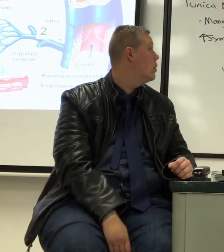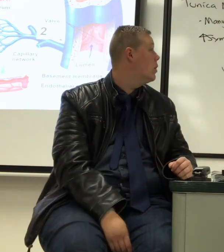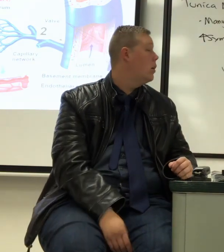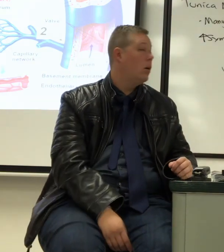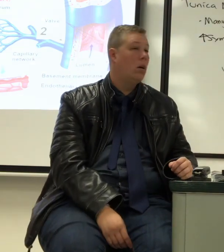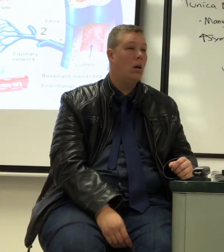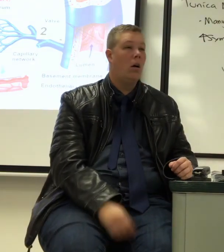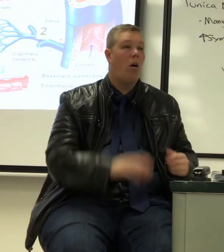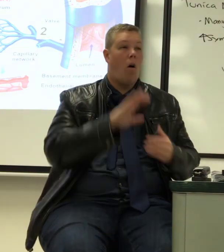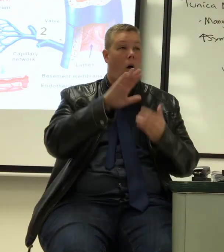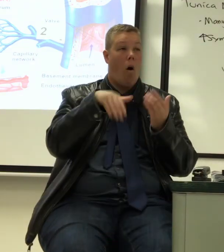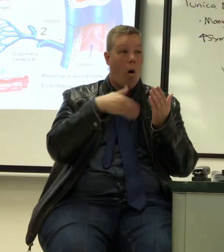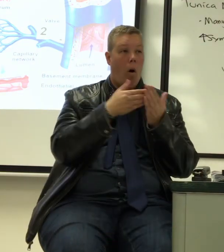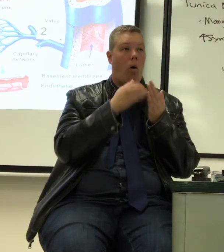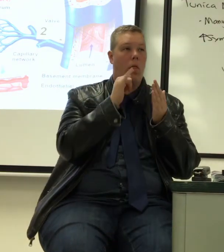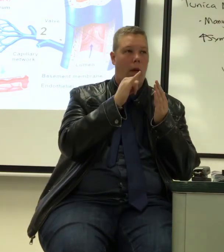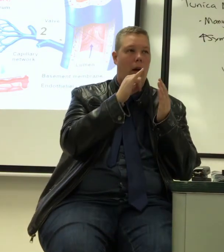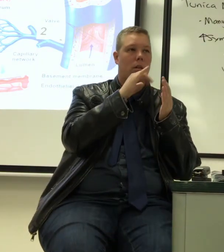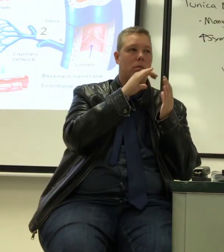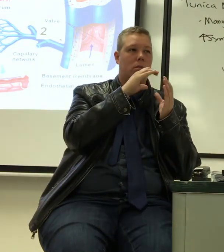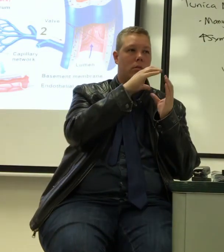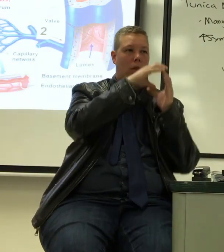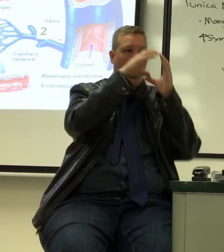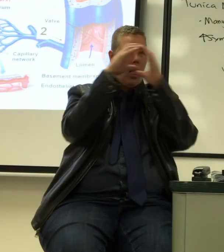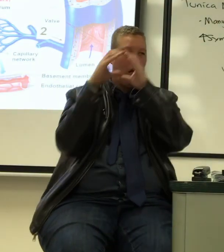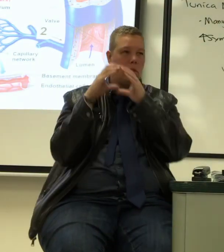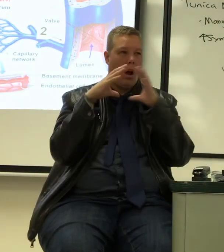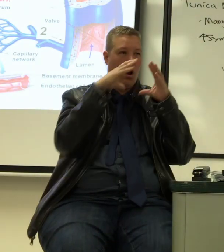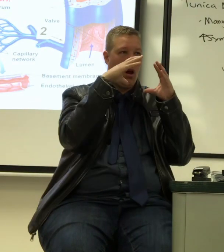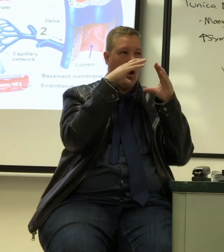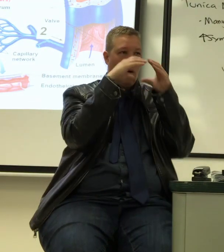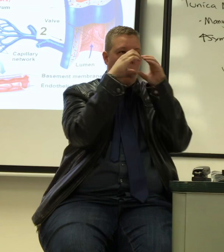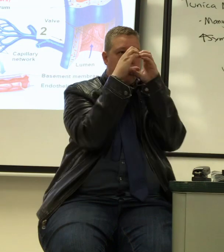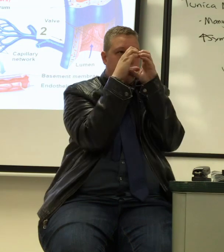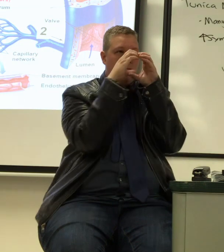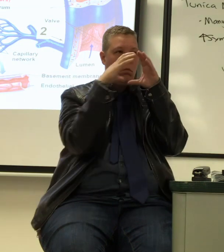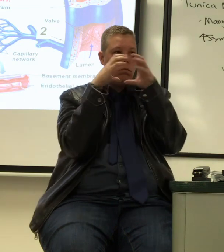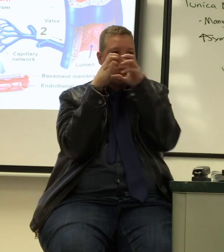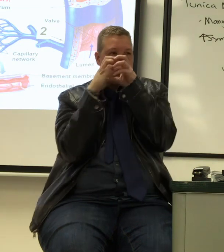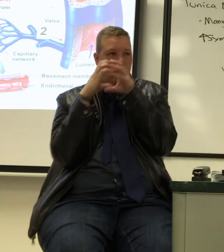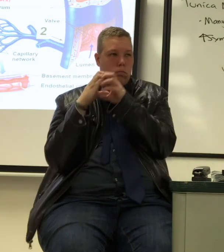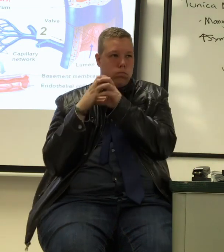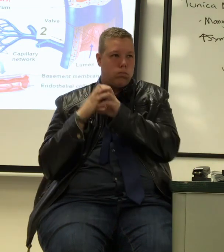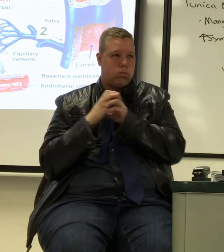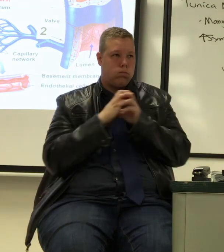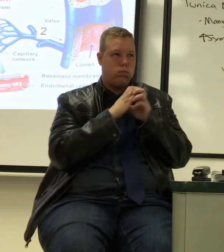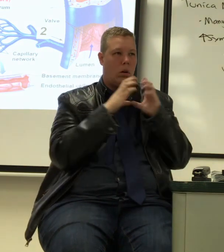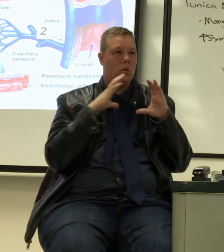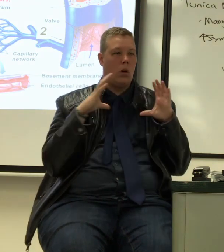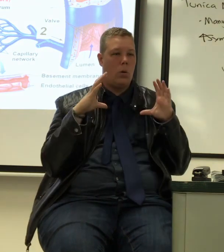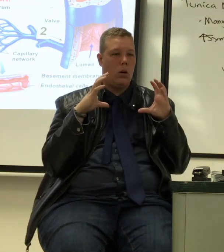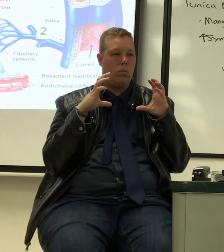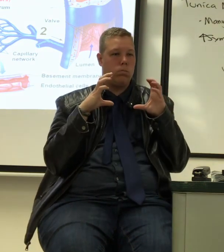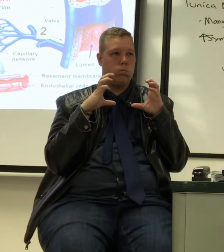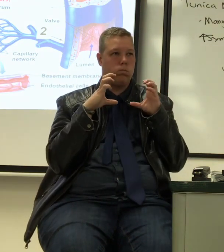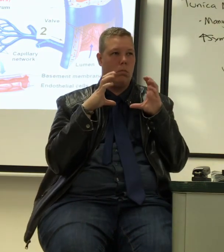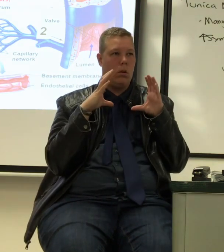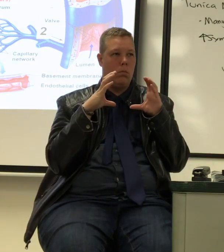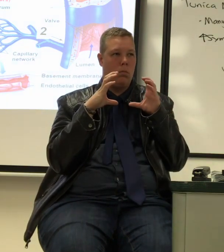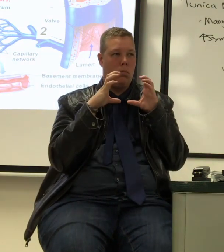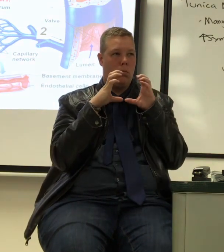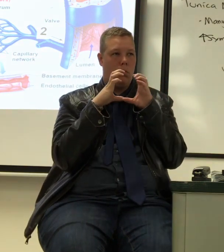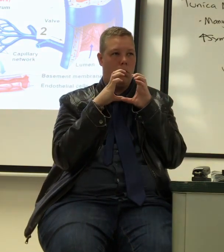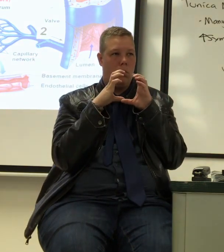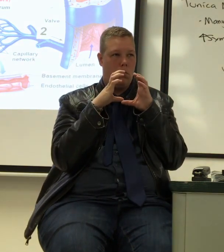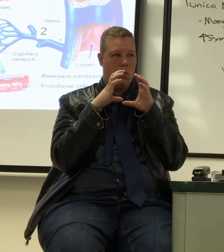I mean, all the cells are kind of like contracting, and when you're arranged in a circle, you impinge upon the lumen and you